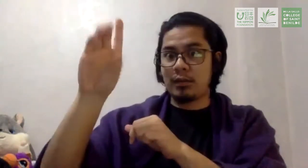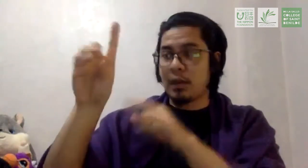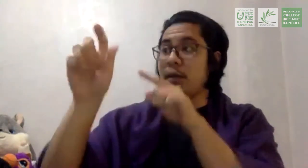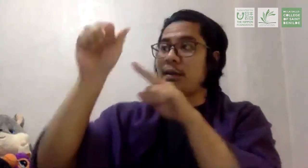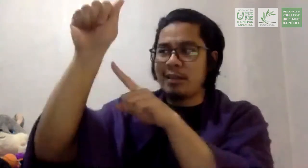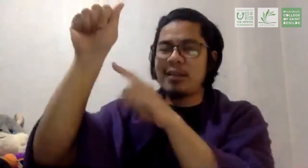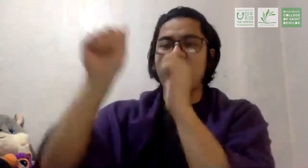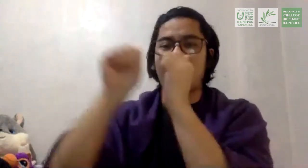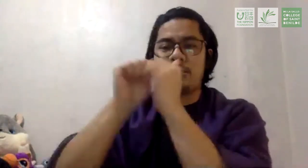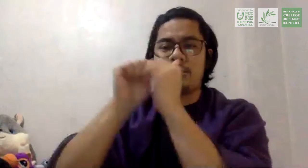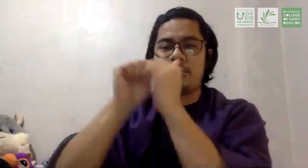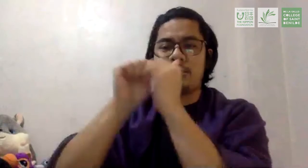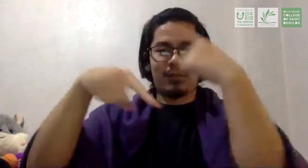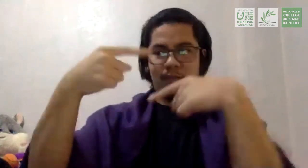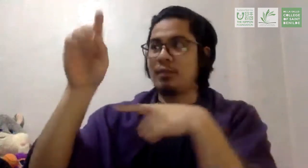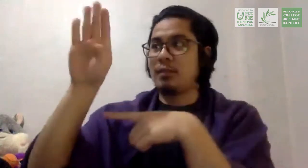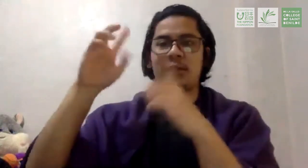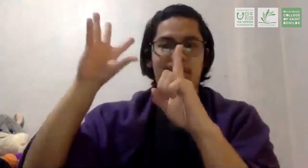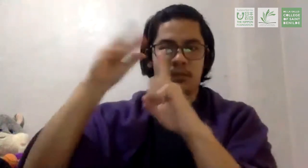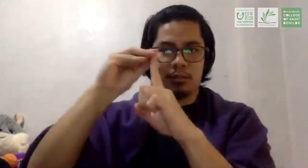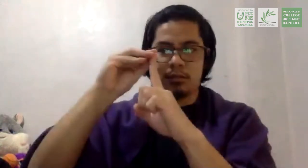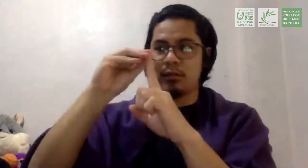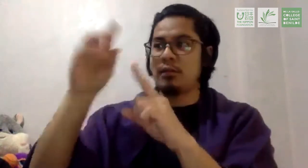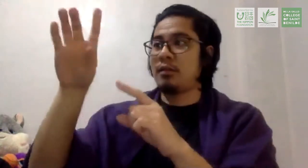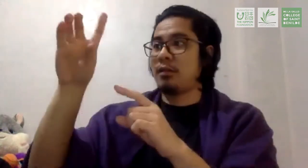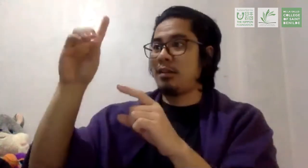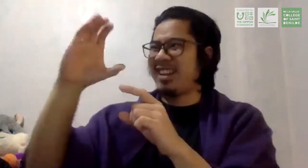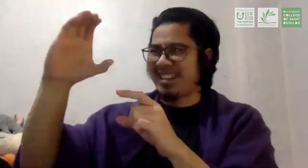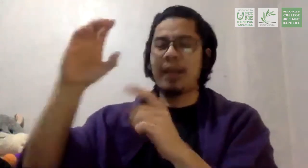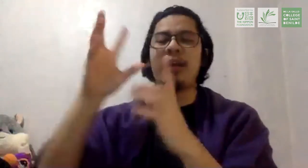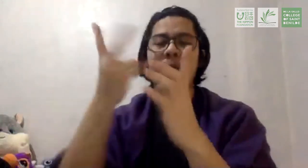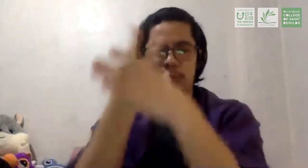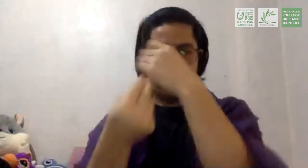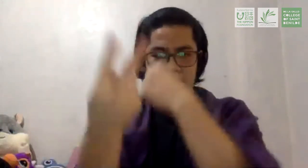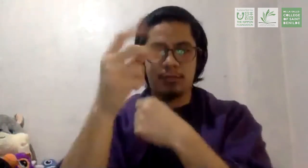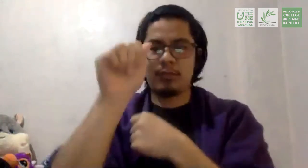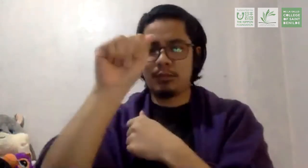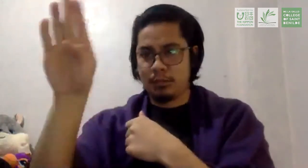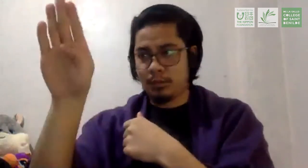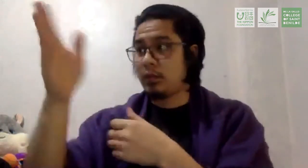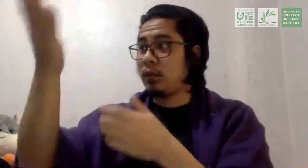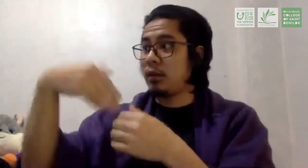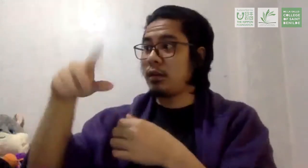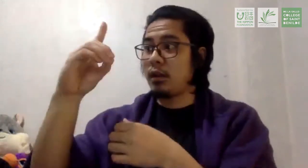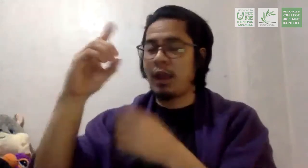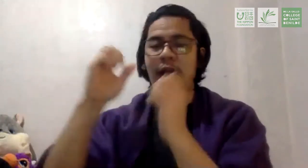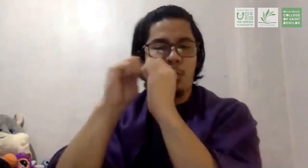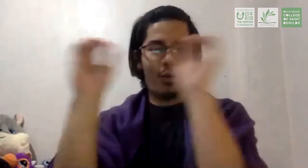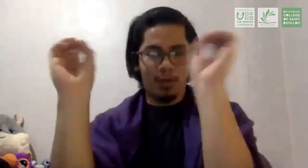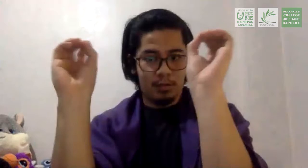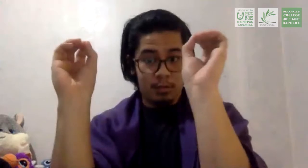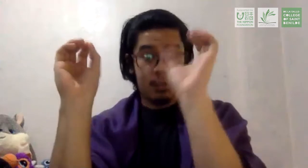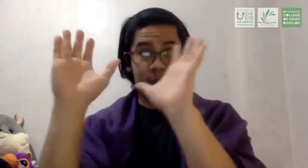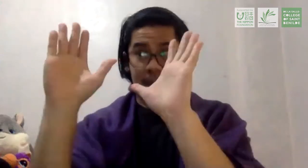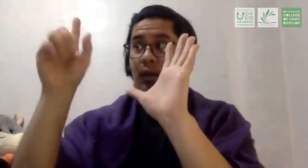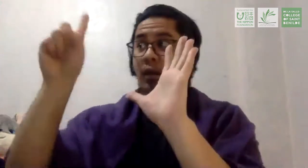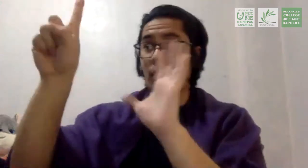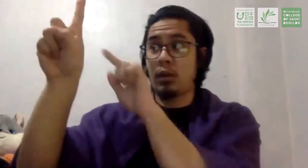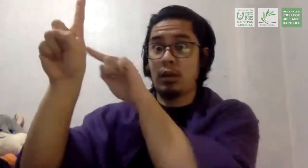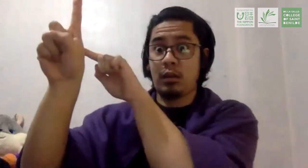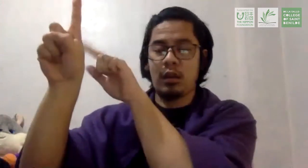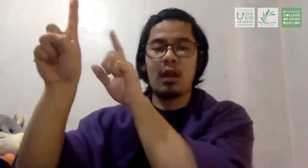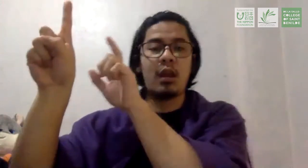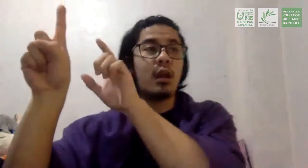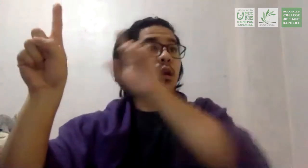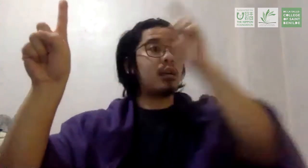on, but we're just on number one, right? So we're Yes. just going to have the same options: